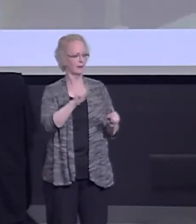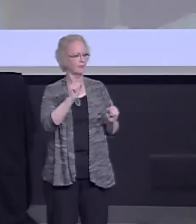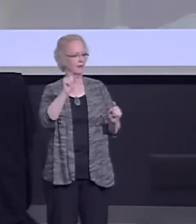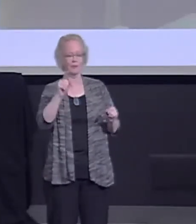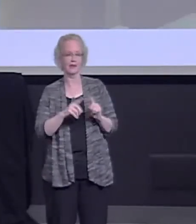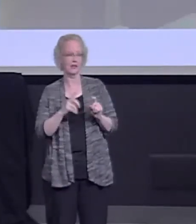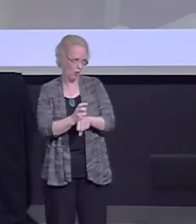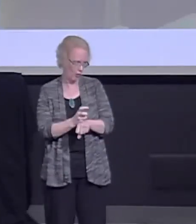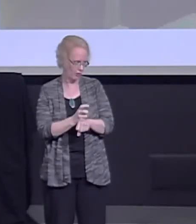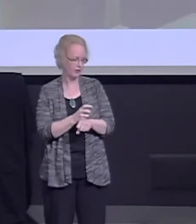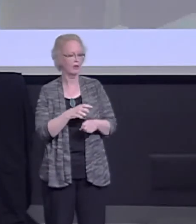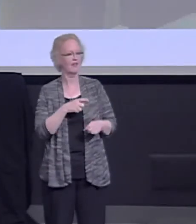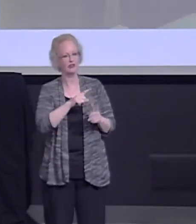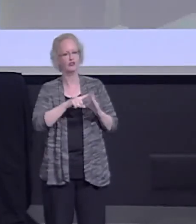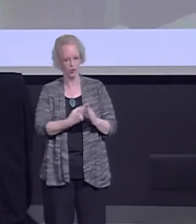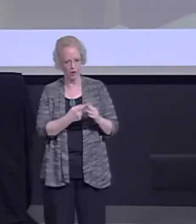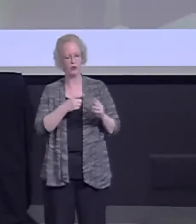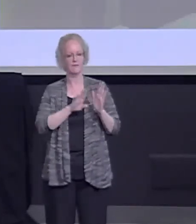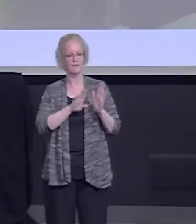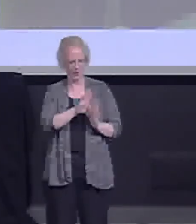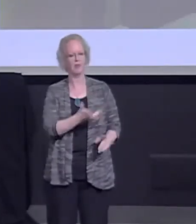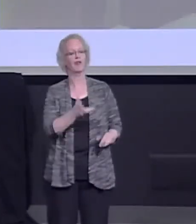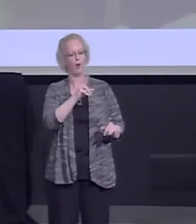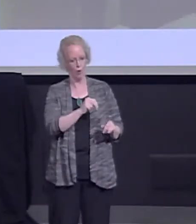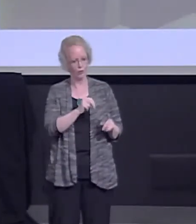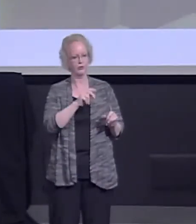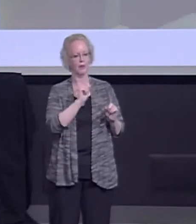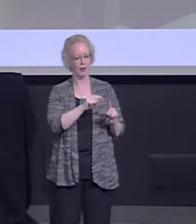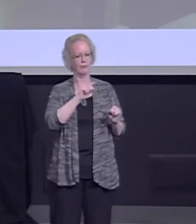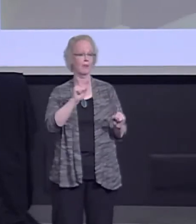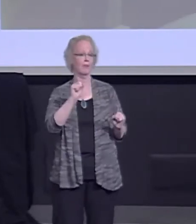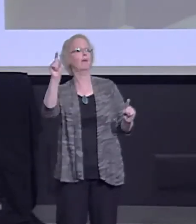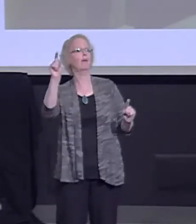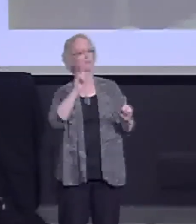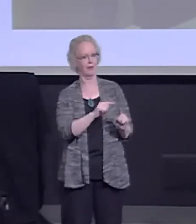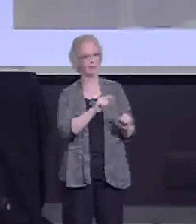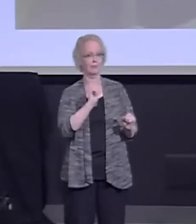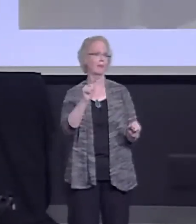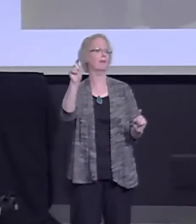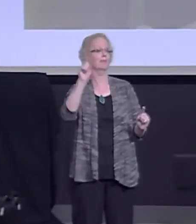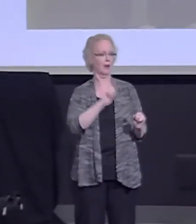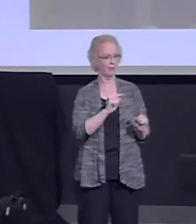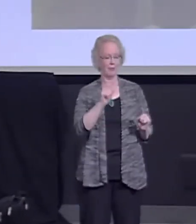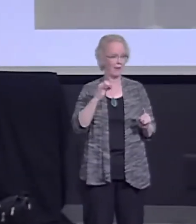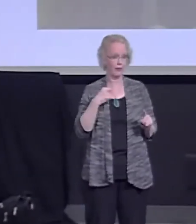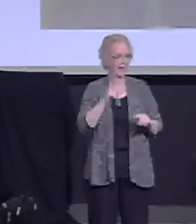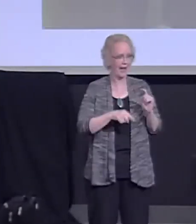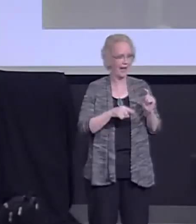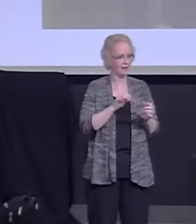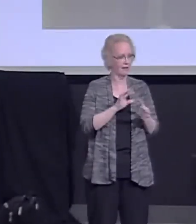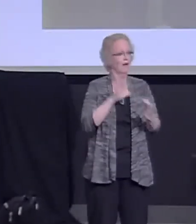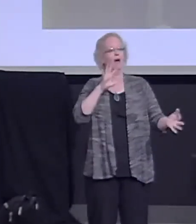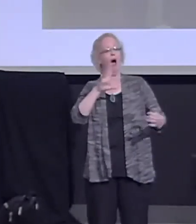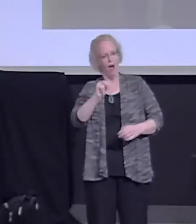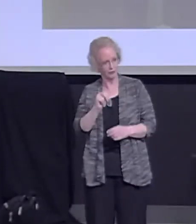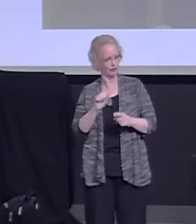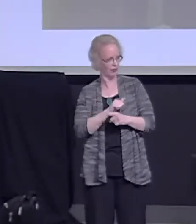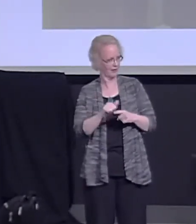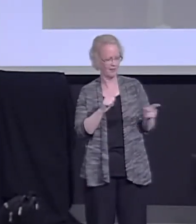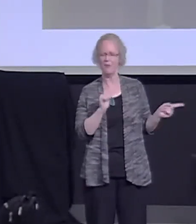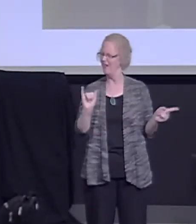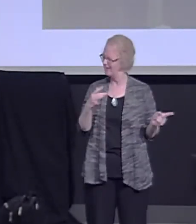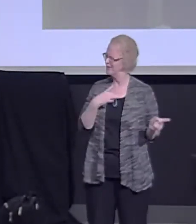their own rhythm, and then you can't untrain them. And we, you know, the big question was, That's when, interesting. I mean, that's an yeah, interesting it's observation.